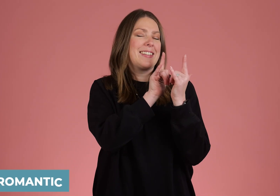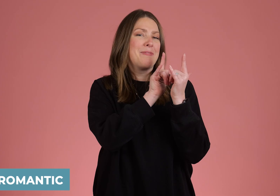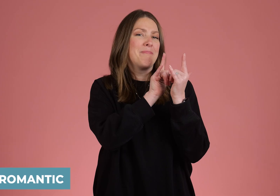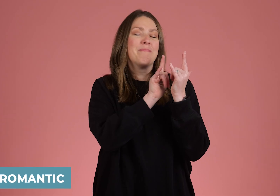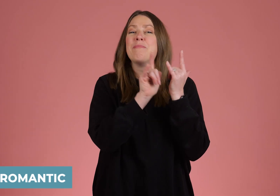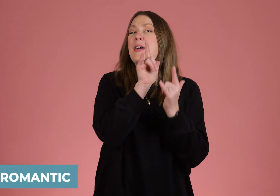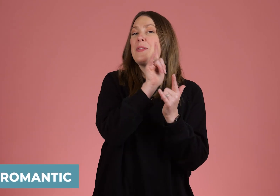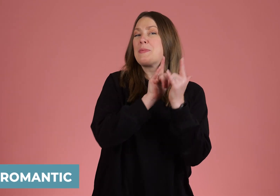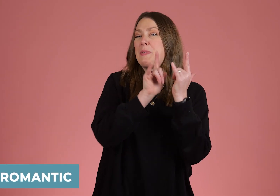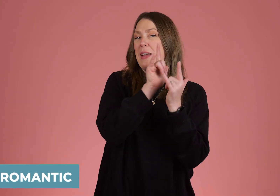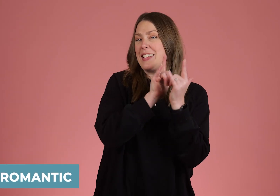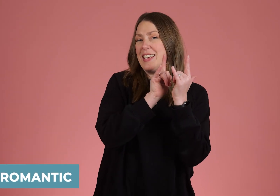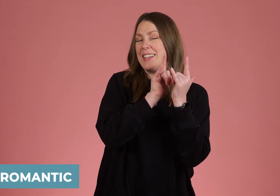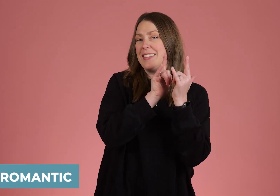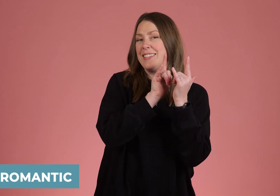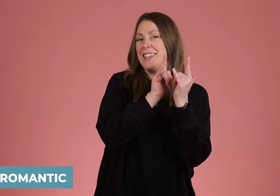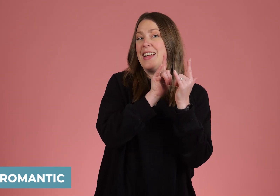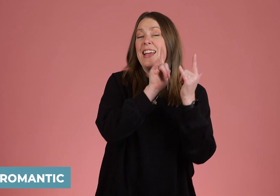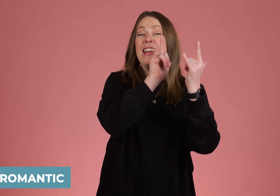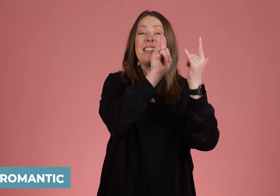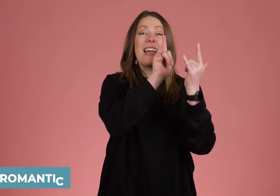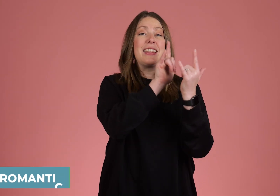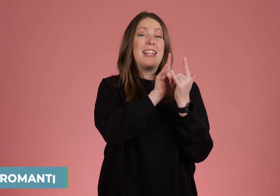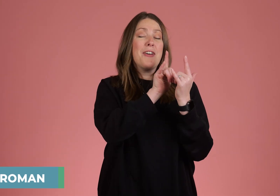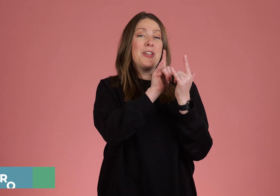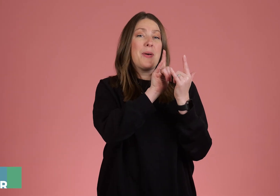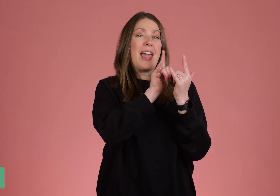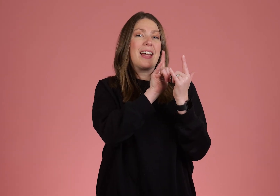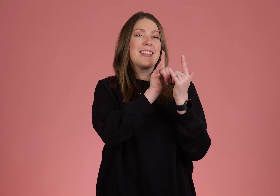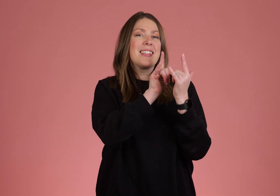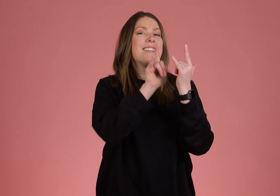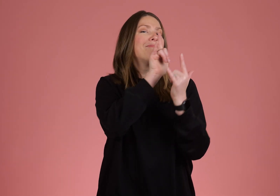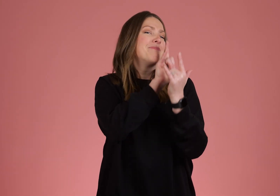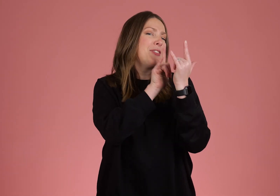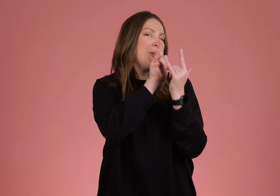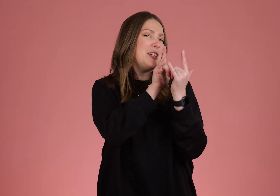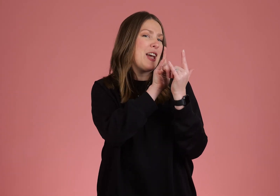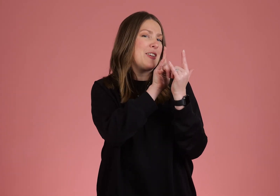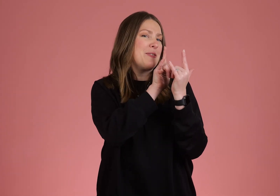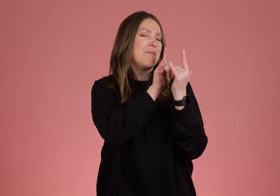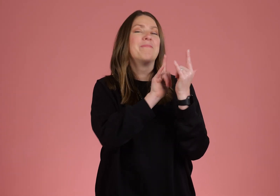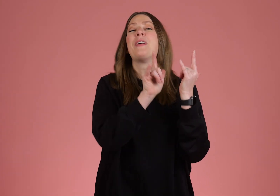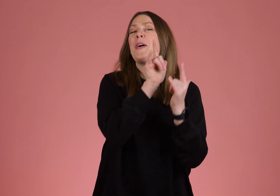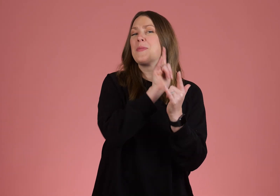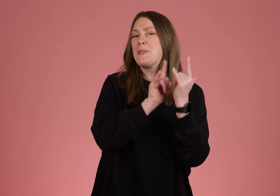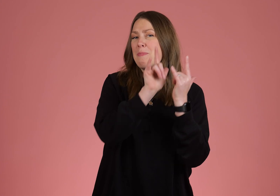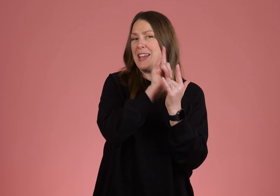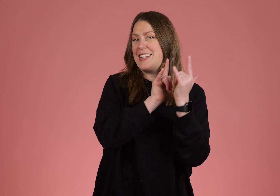Romantic. Romantic. It's I love you hands to each other. Romantic.